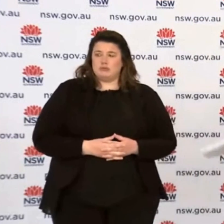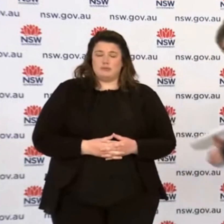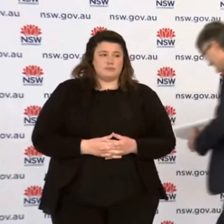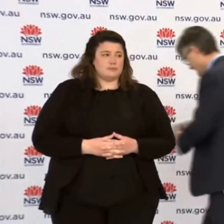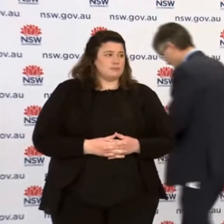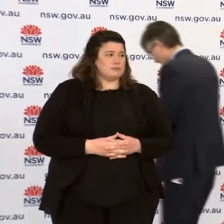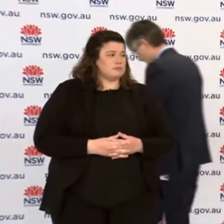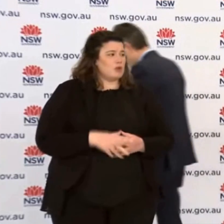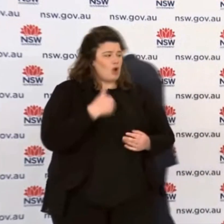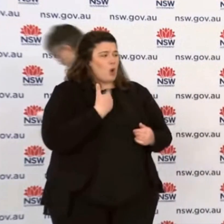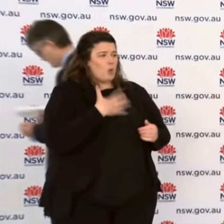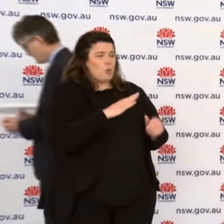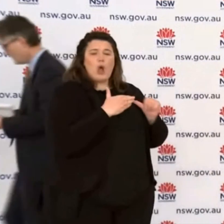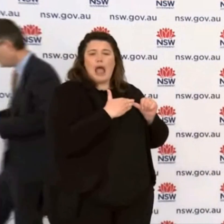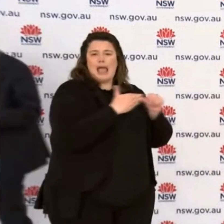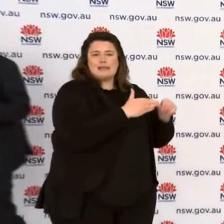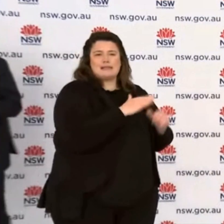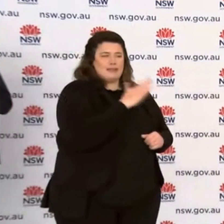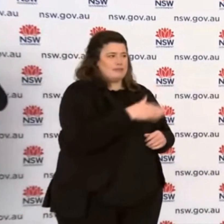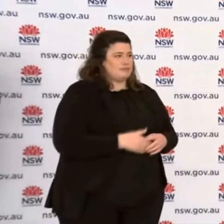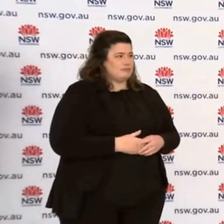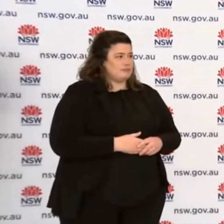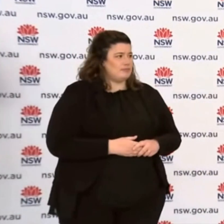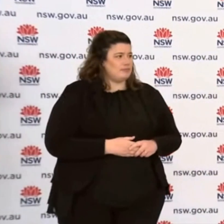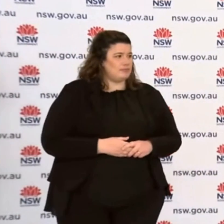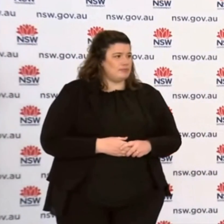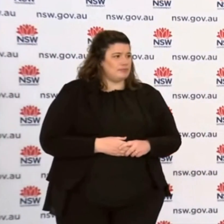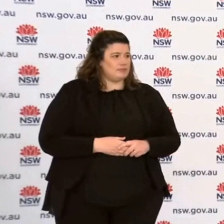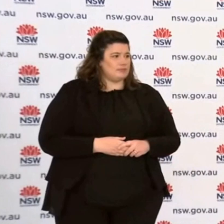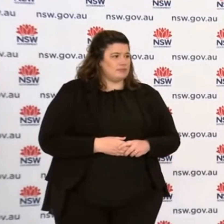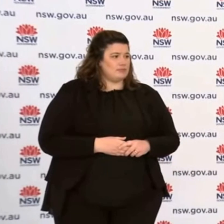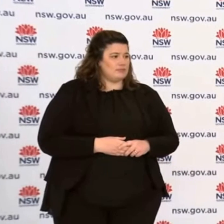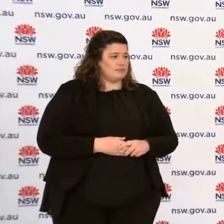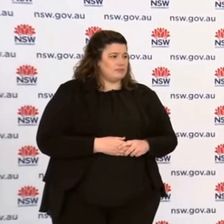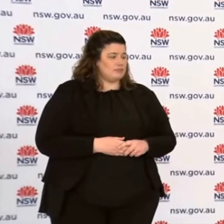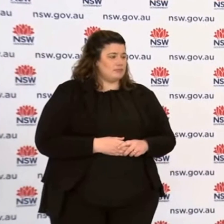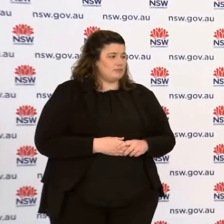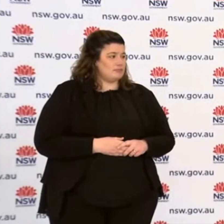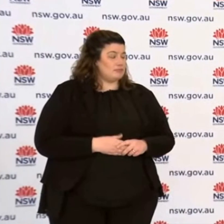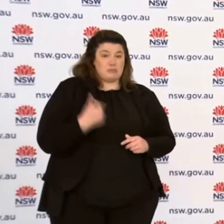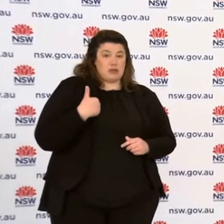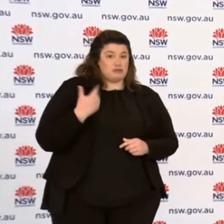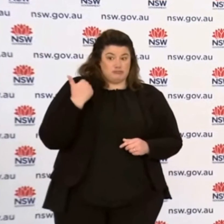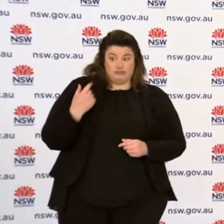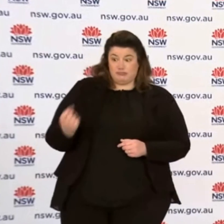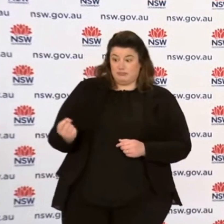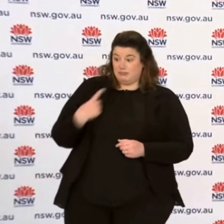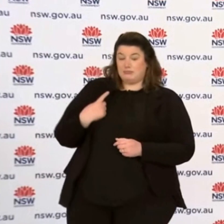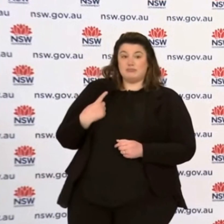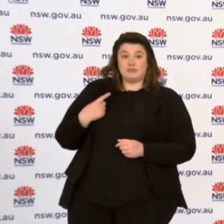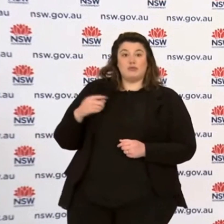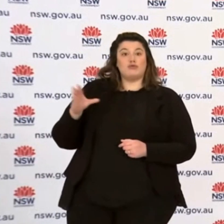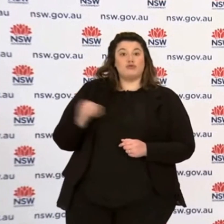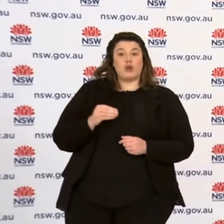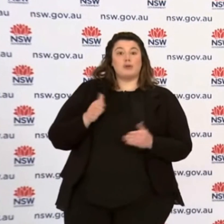Can I just indicate, I mean, joys of this job is things happen as you're actually in the press conference. I just received a message from Service